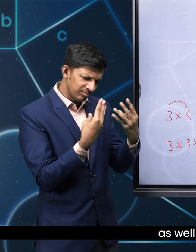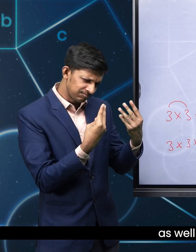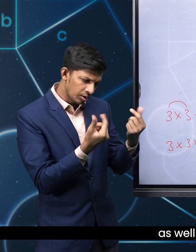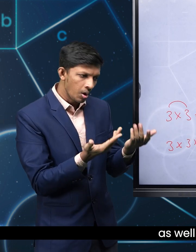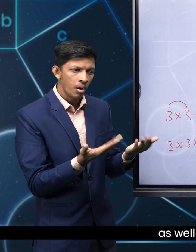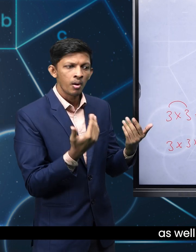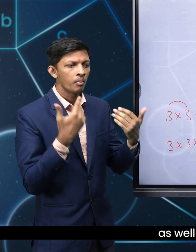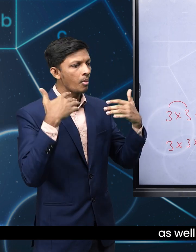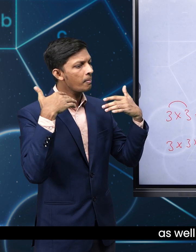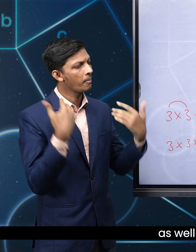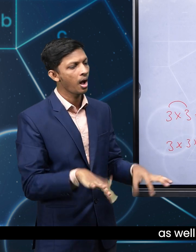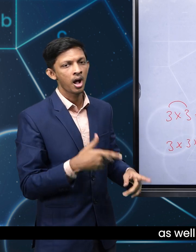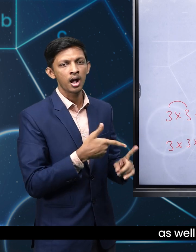irrationality of numbers.